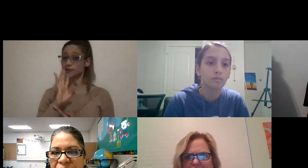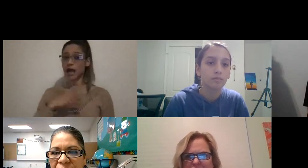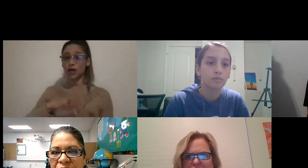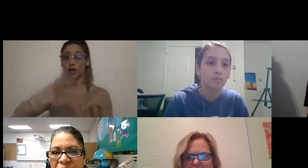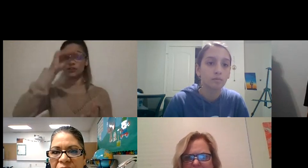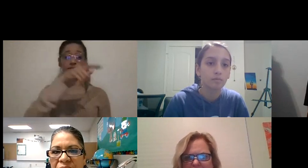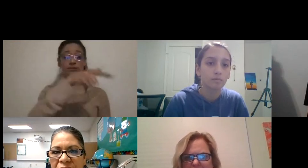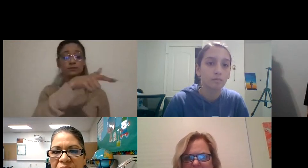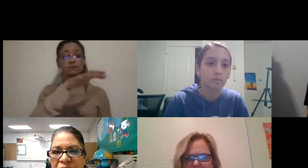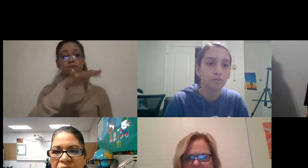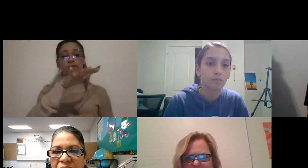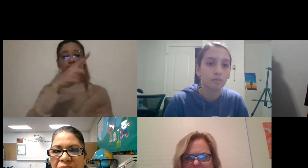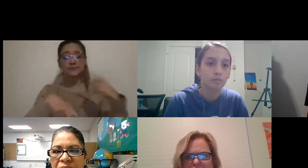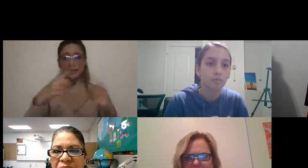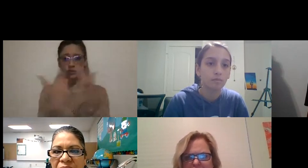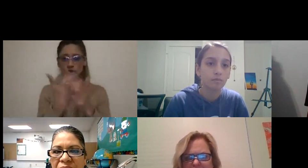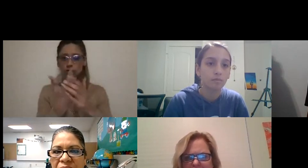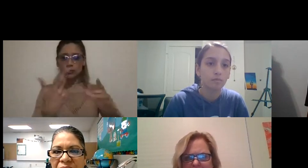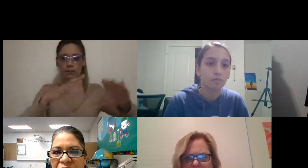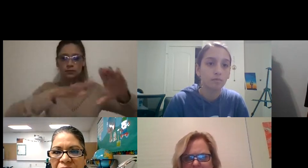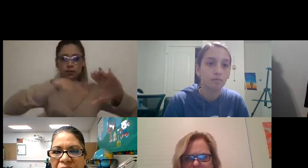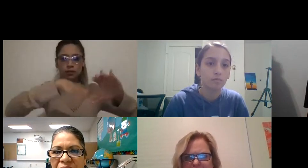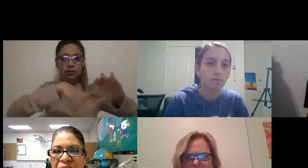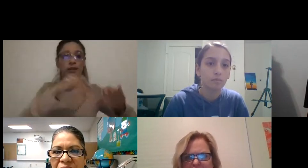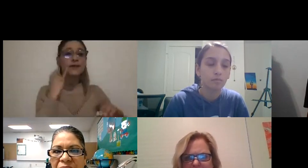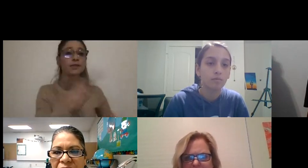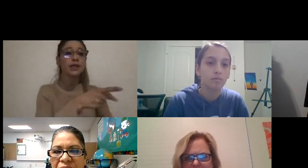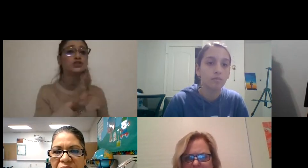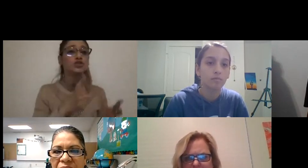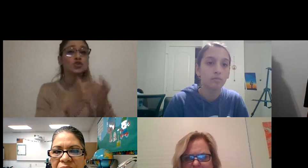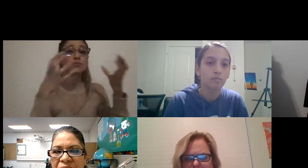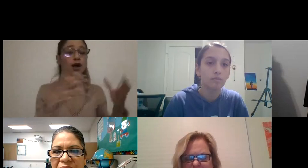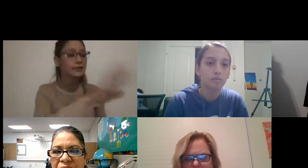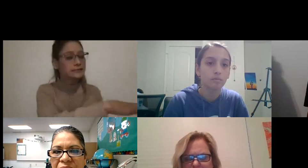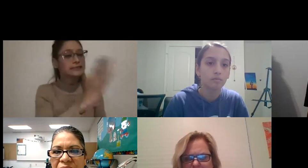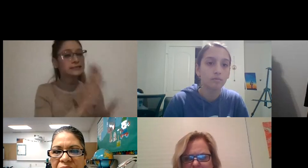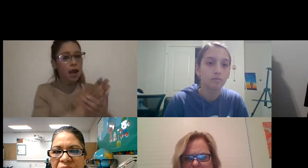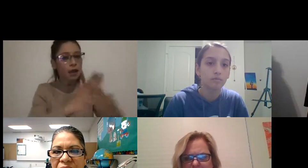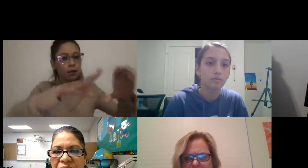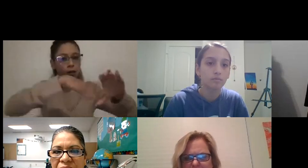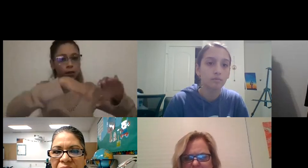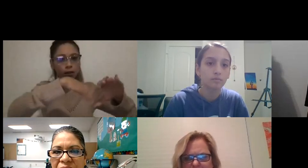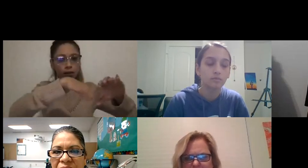it. Same thing with talking. A student might sign